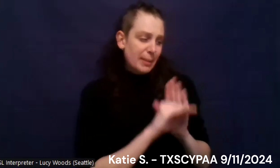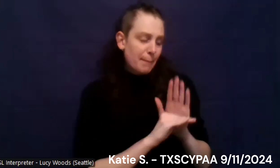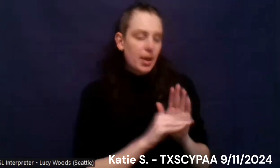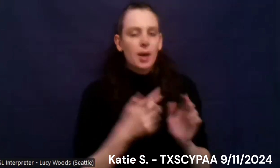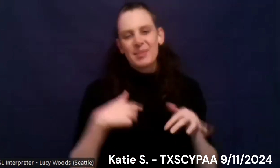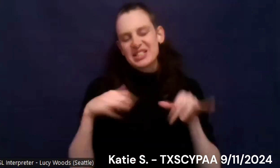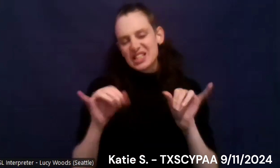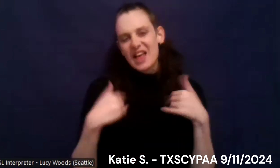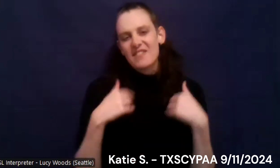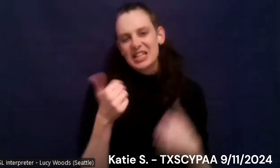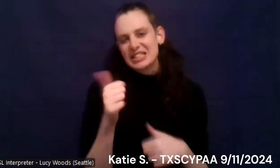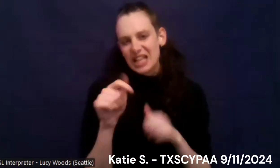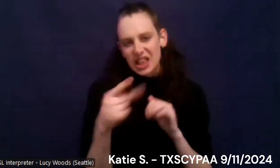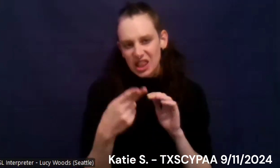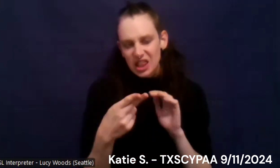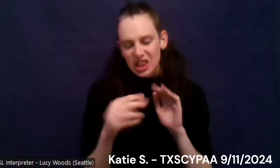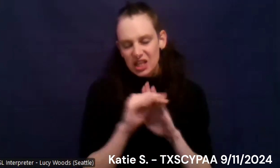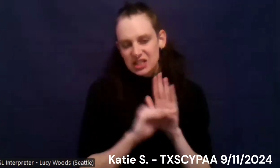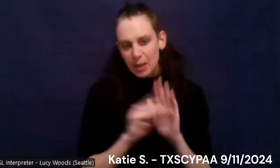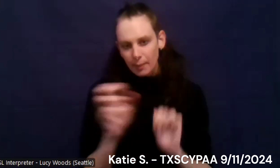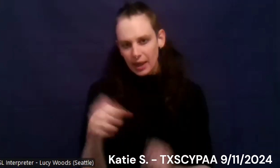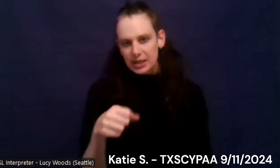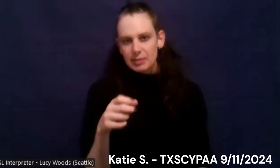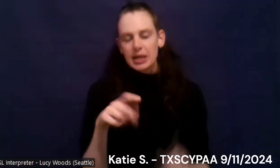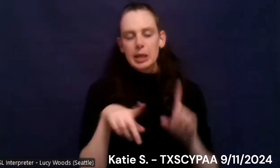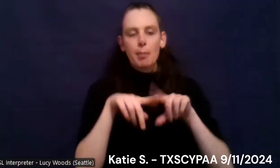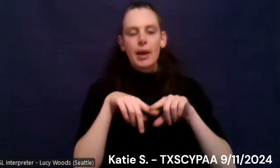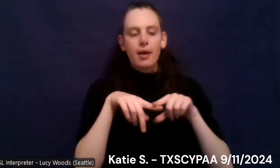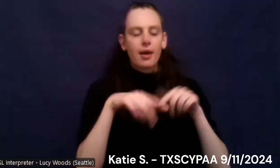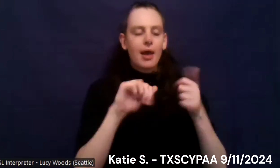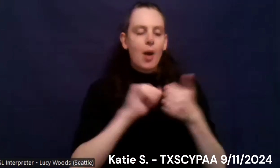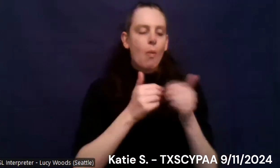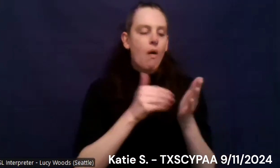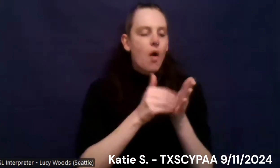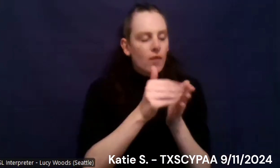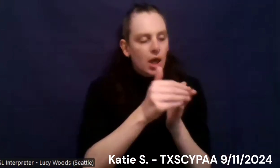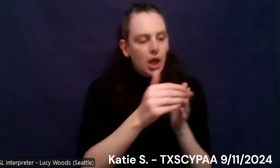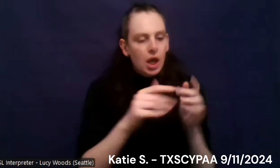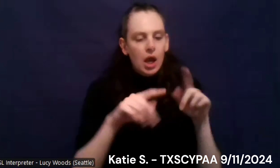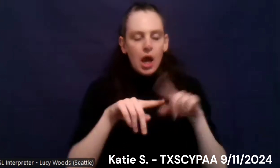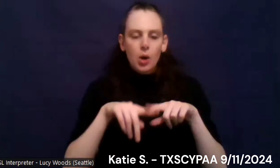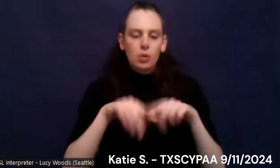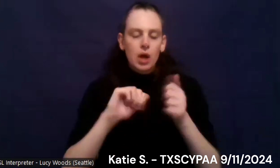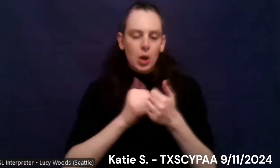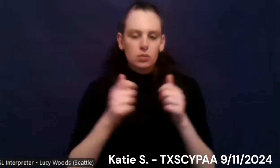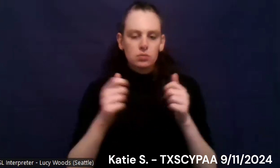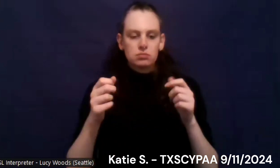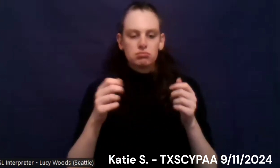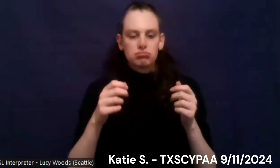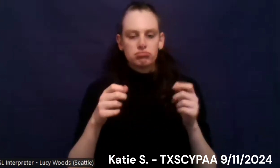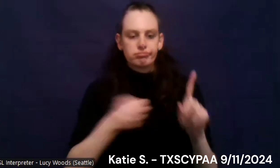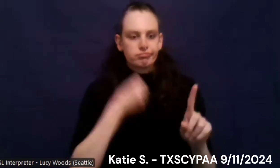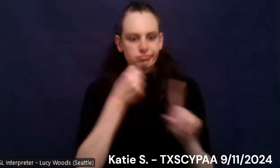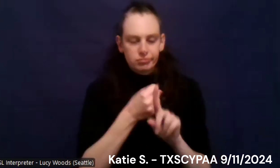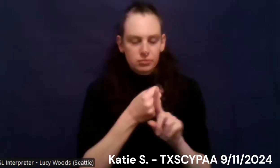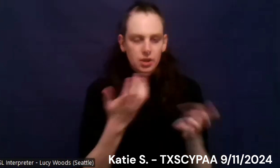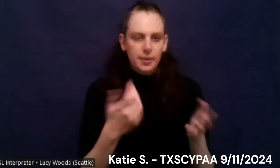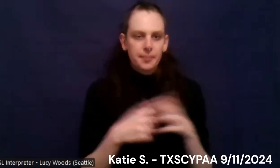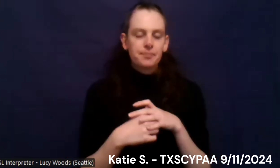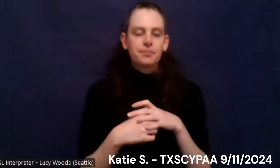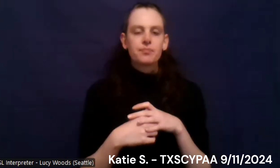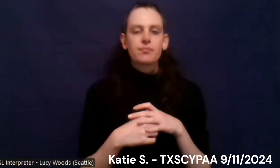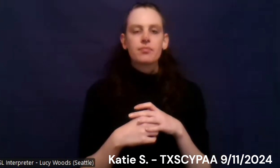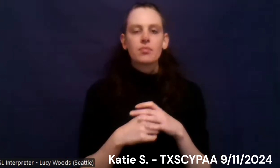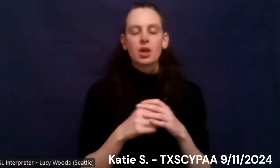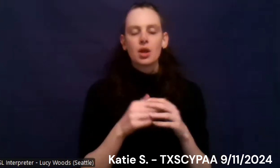we'll say that, but depending on like how often it comes up and how big it is. But all the columns, look at your own fears. But